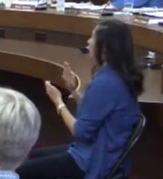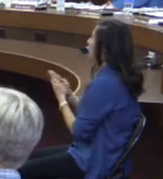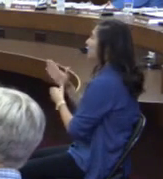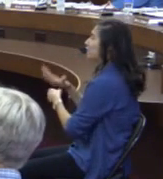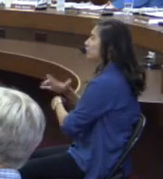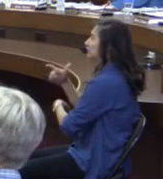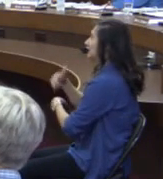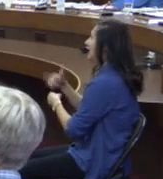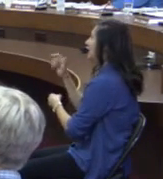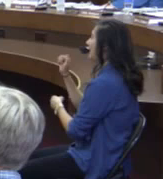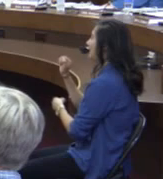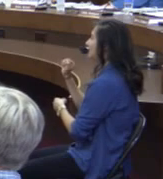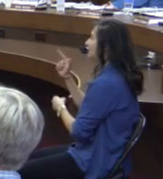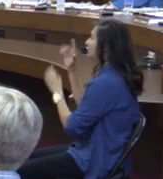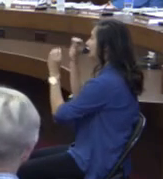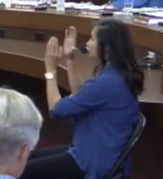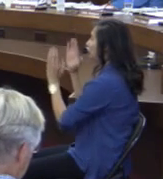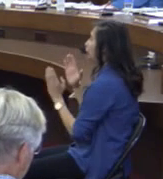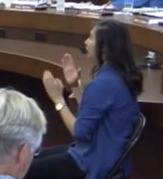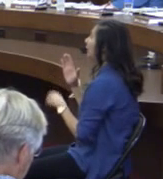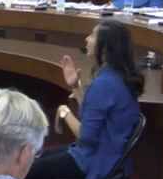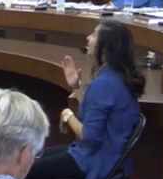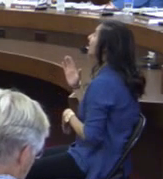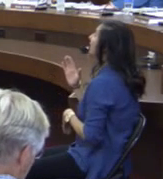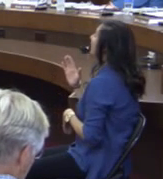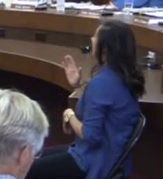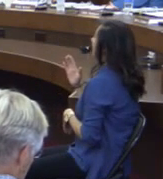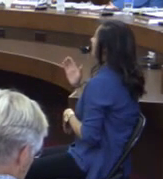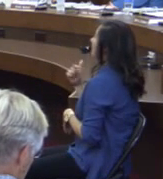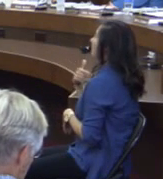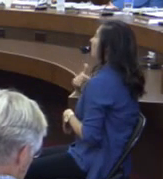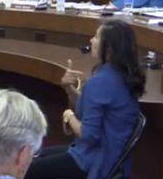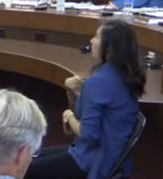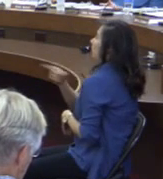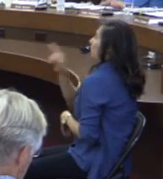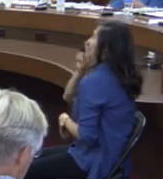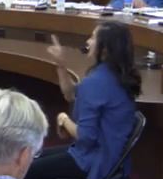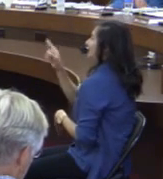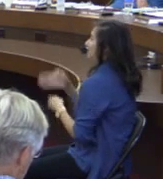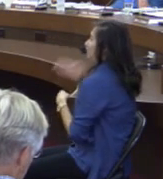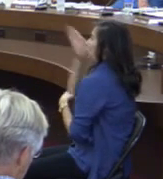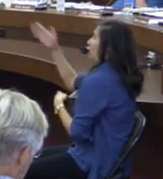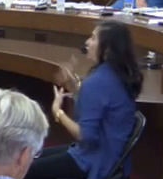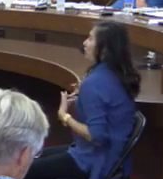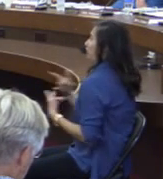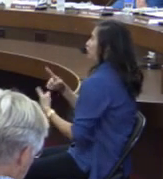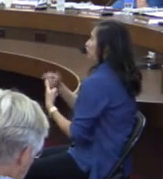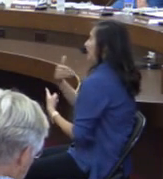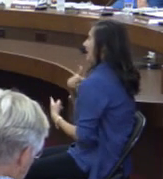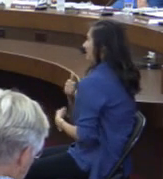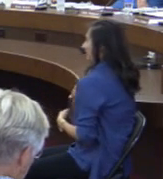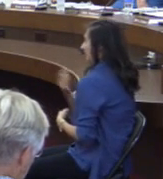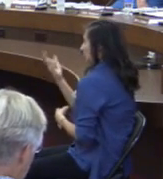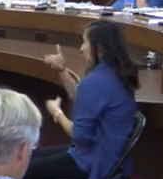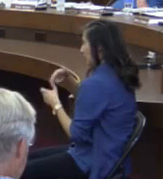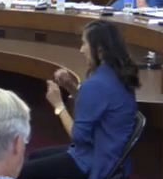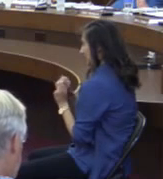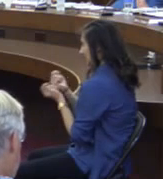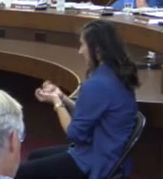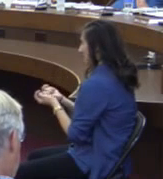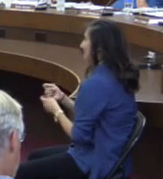full-time American Sign Language instructor. We are just beyond thrilled to have Annette joining our